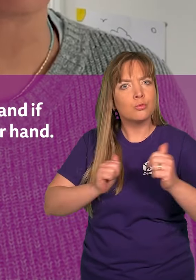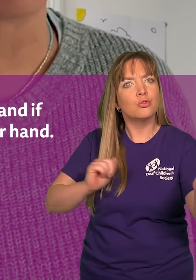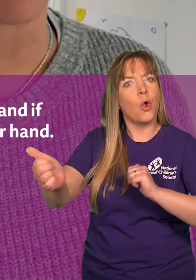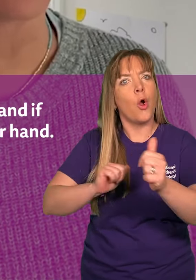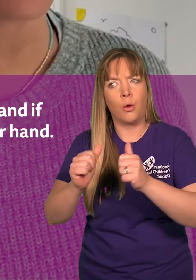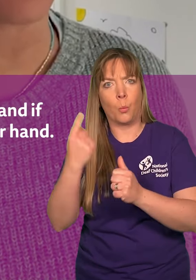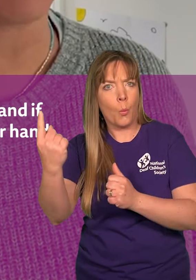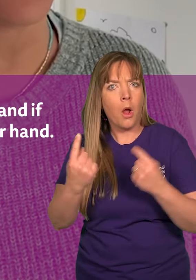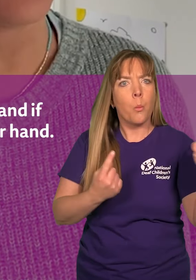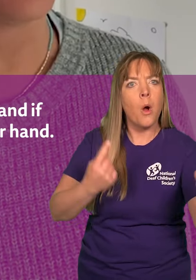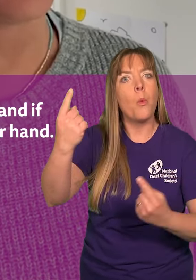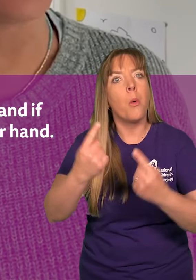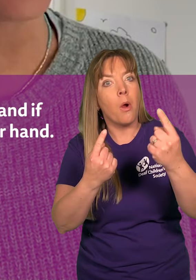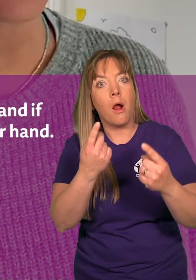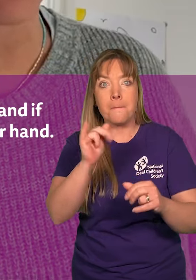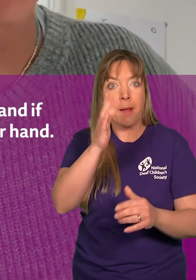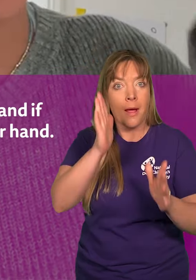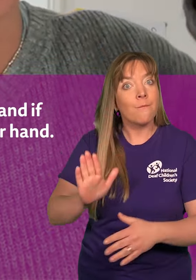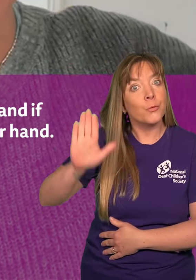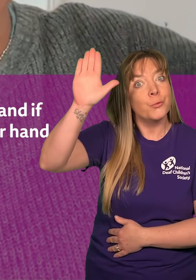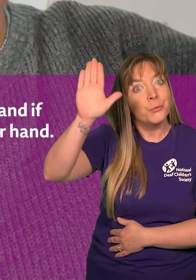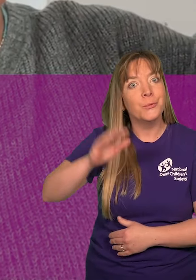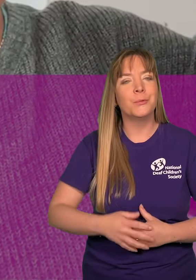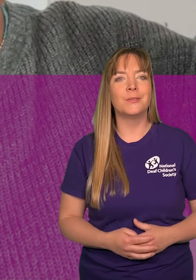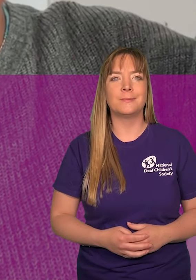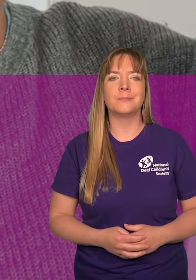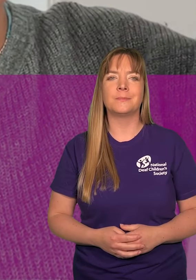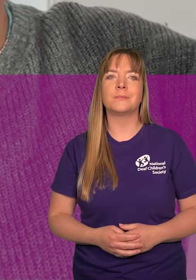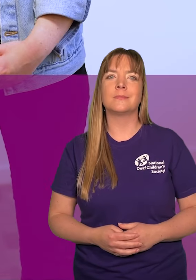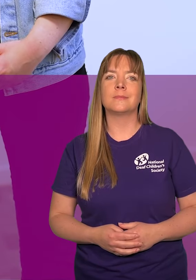speak. Speak one at a time. And if necessary, raise your hand.